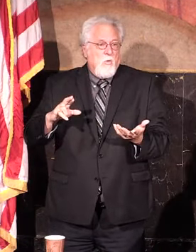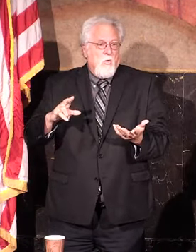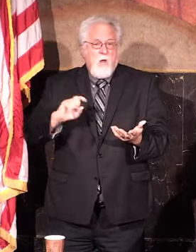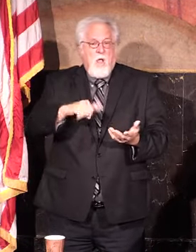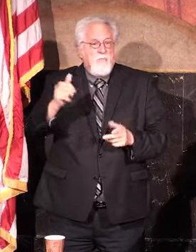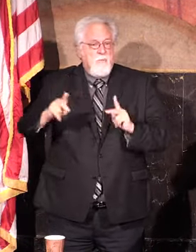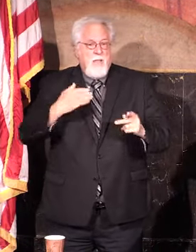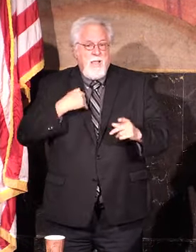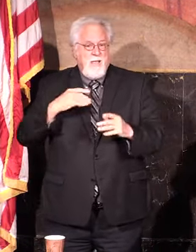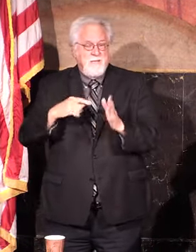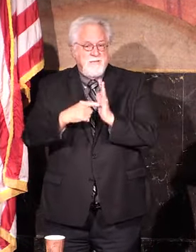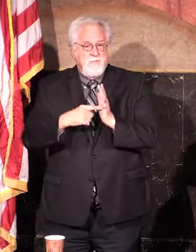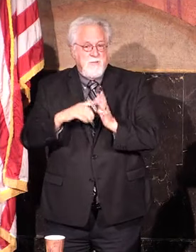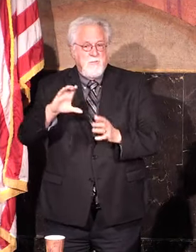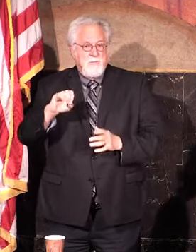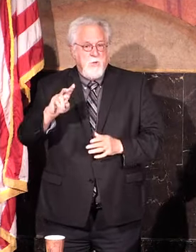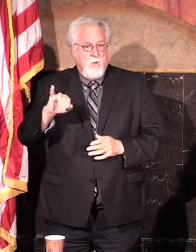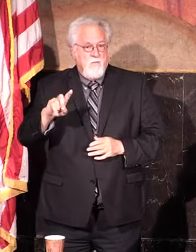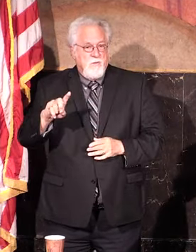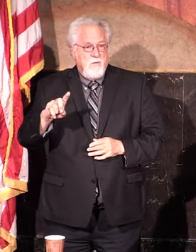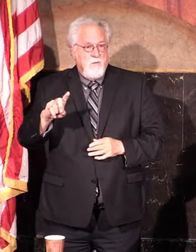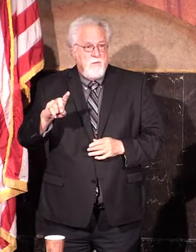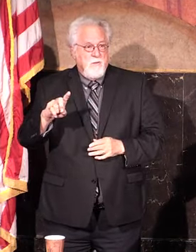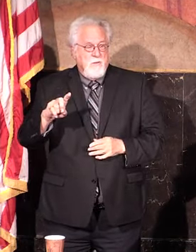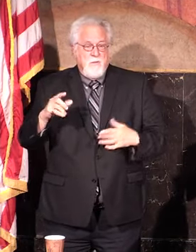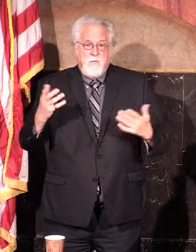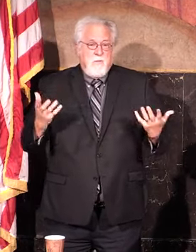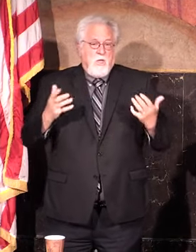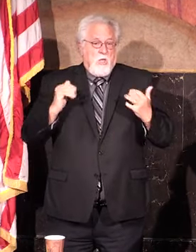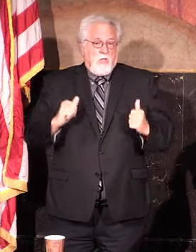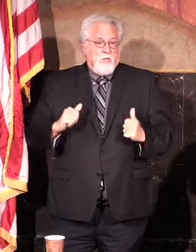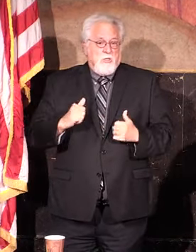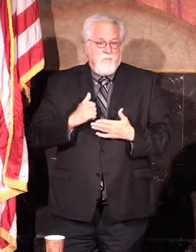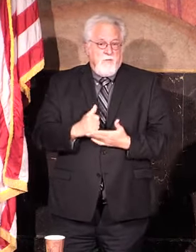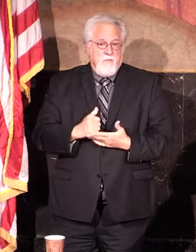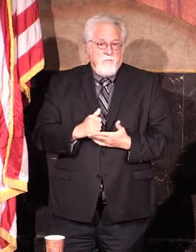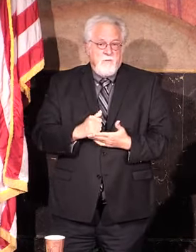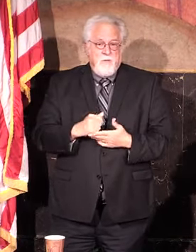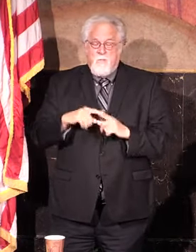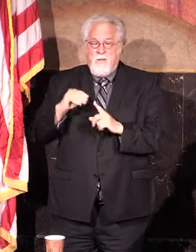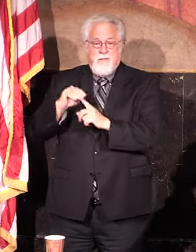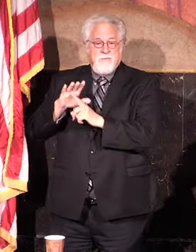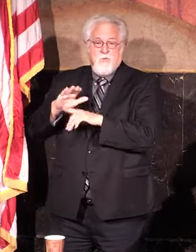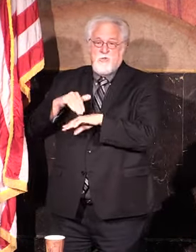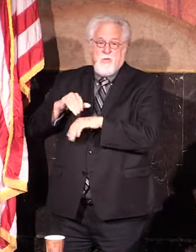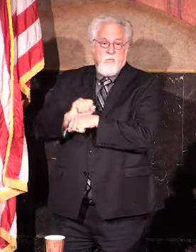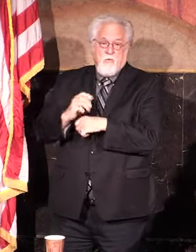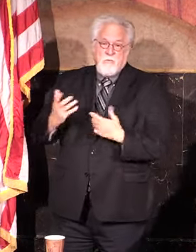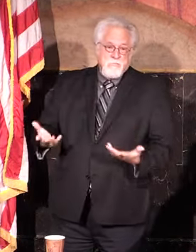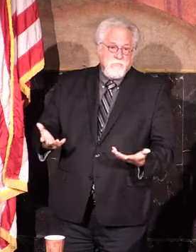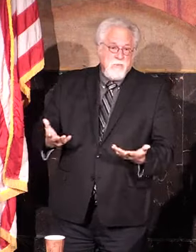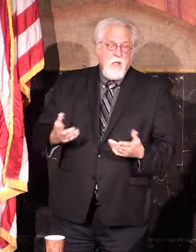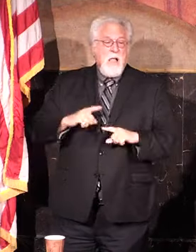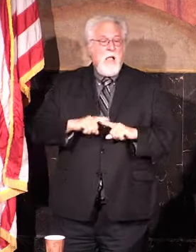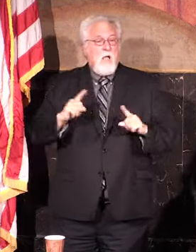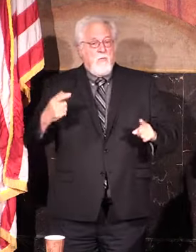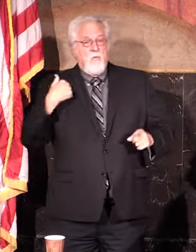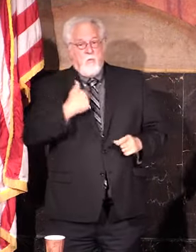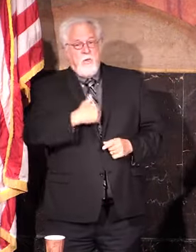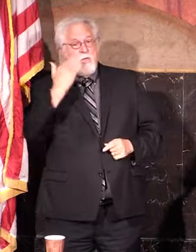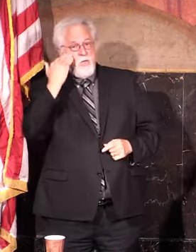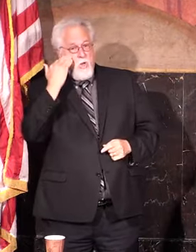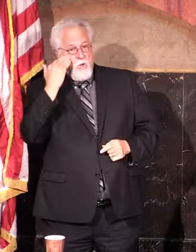symptoms of COVID at that time. That could have been it, or it could have been the exposure at work. However, we know